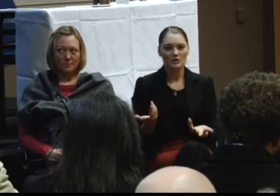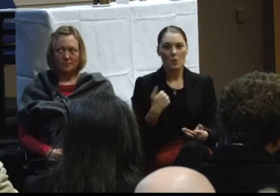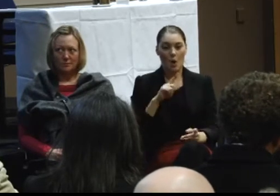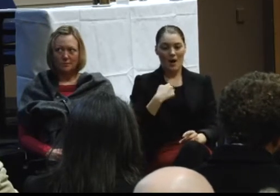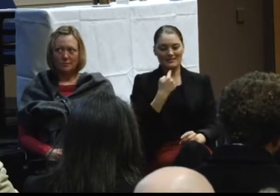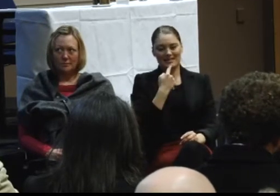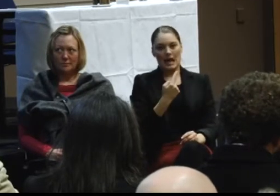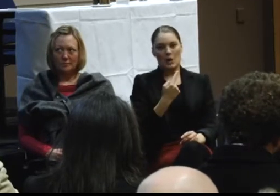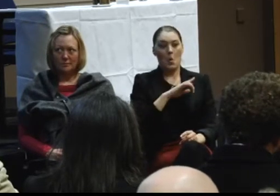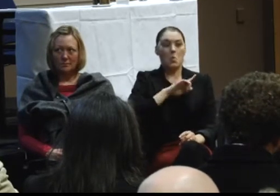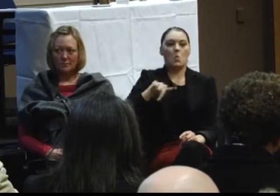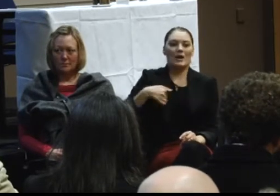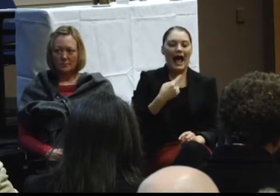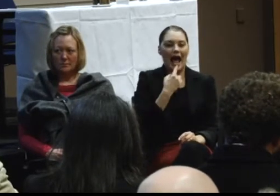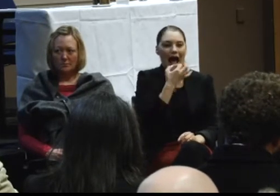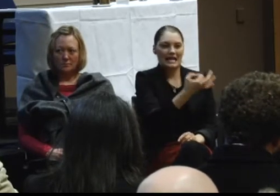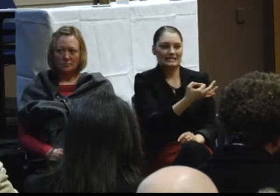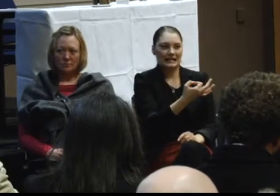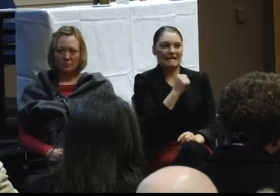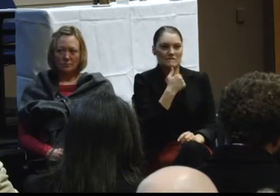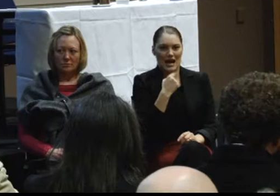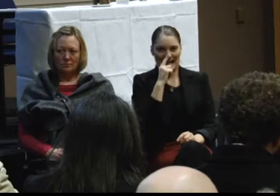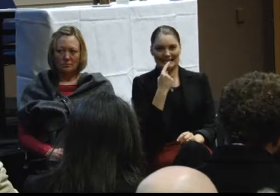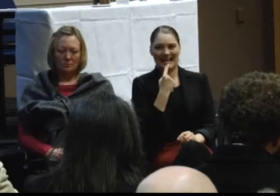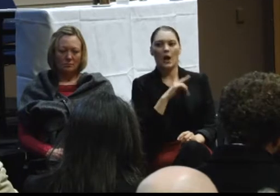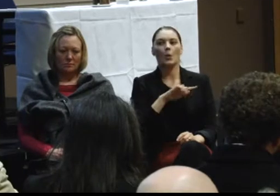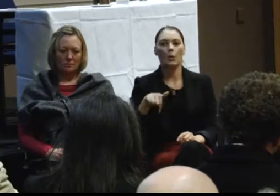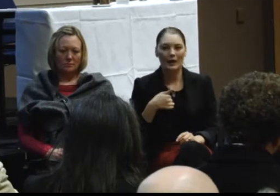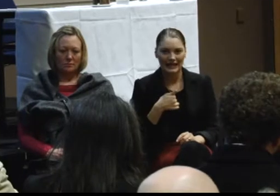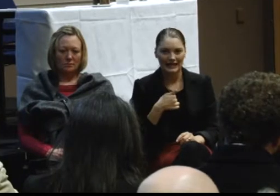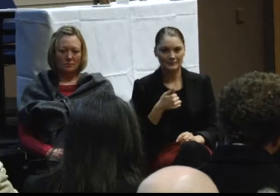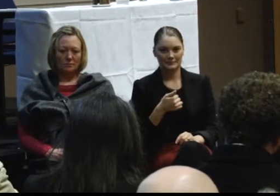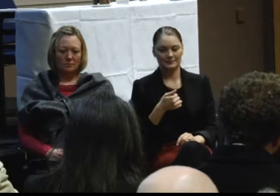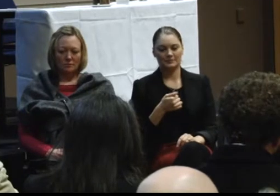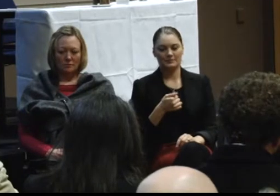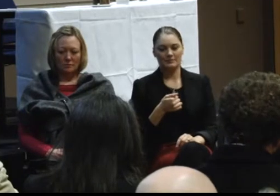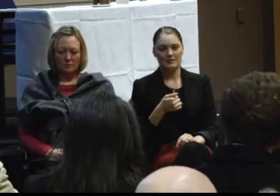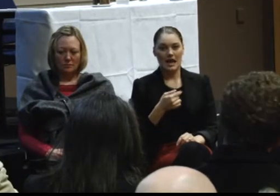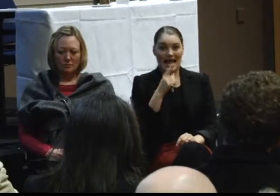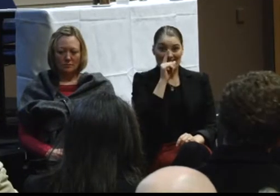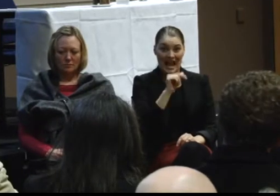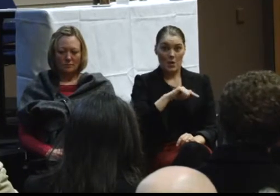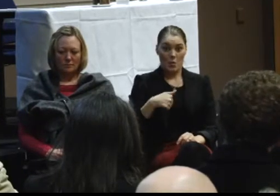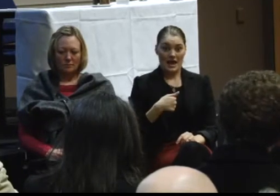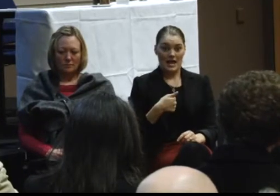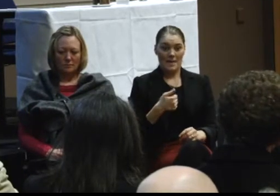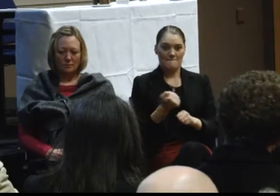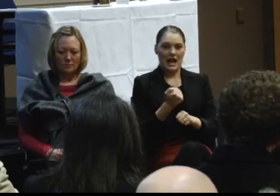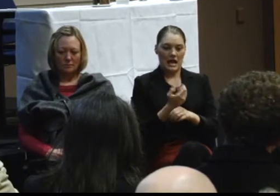can say we, is that somehow can the default for content